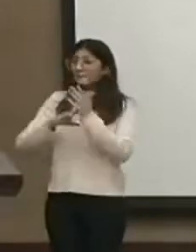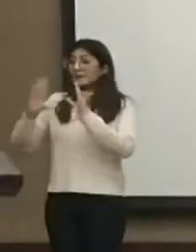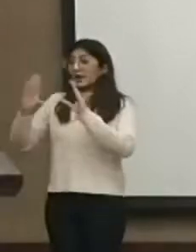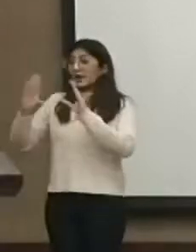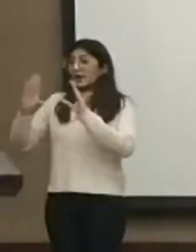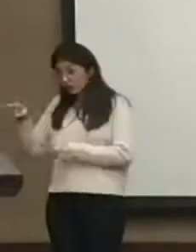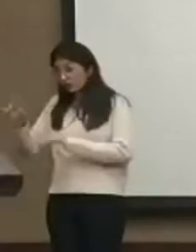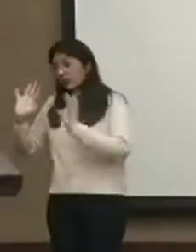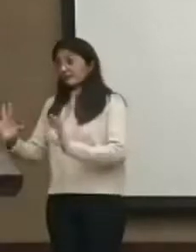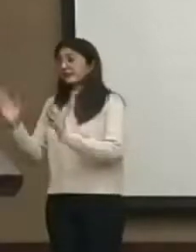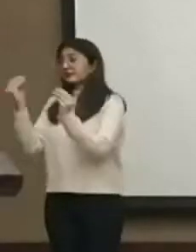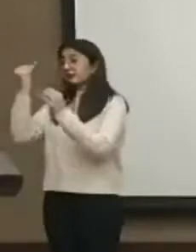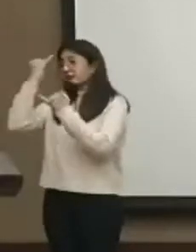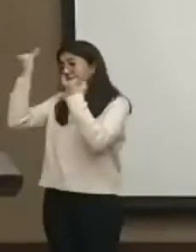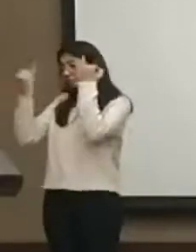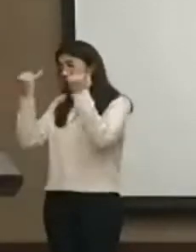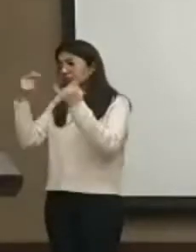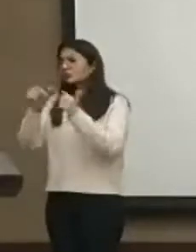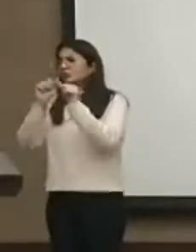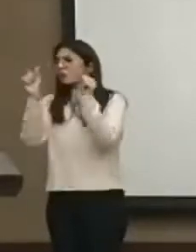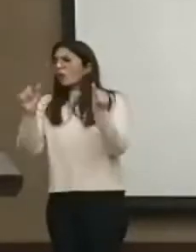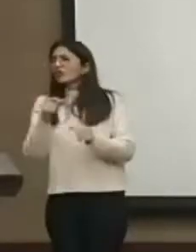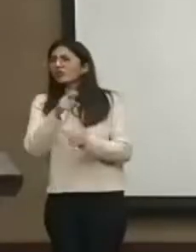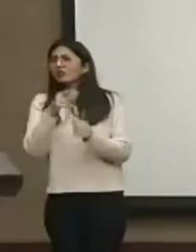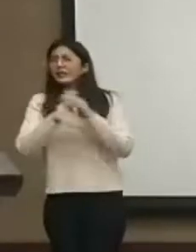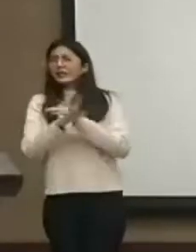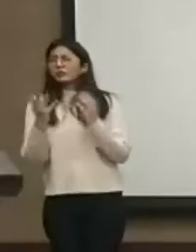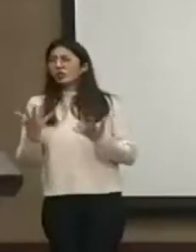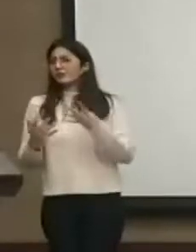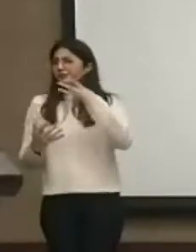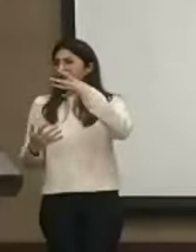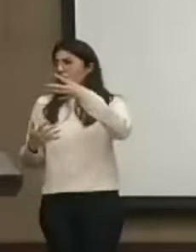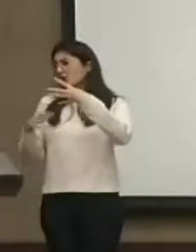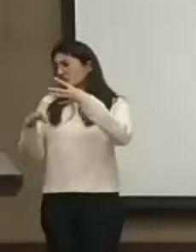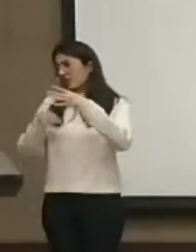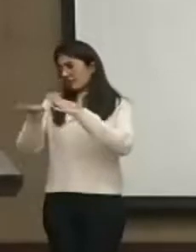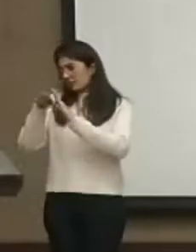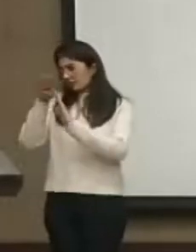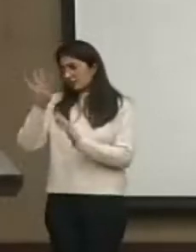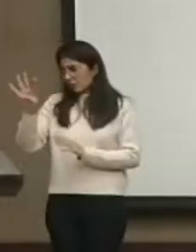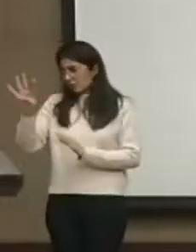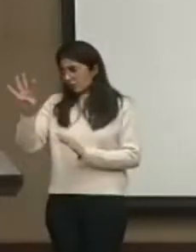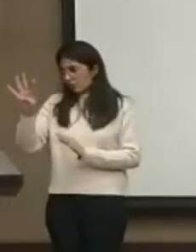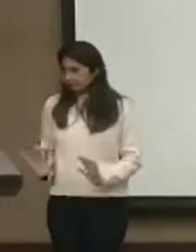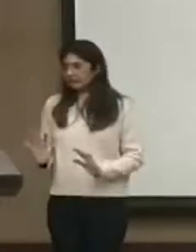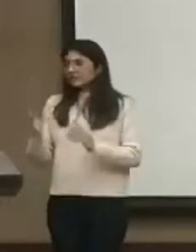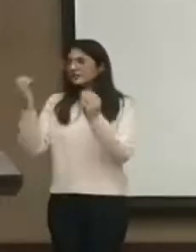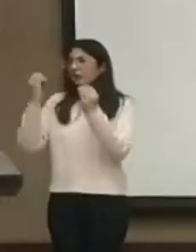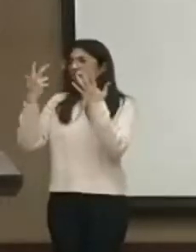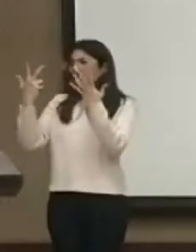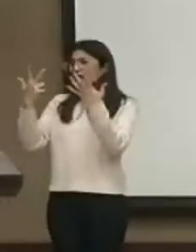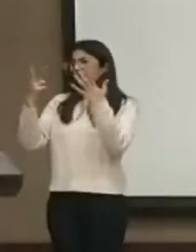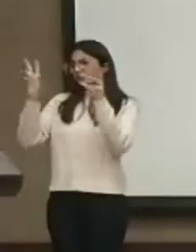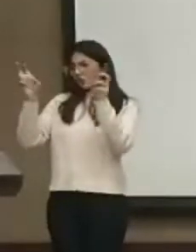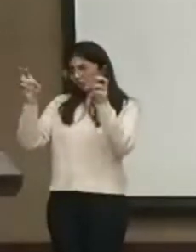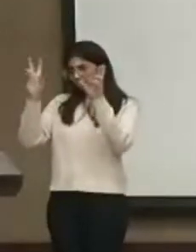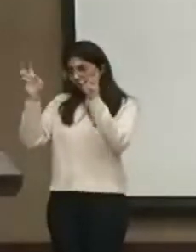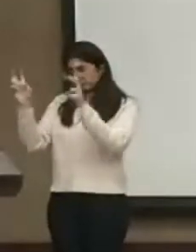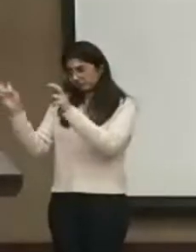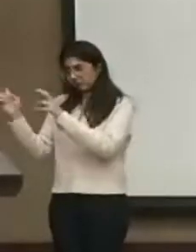come up with this maturity model, which has 4 stages and some around 8 parameters. And there